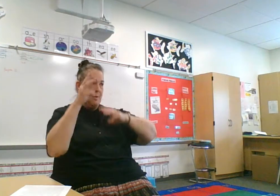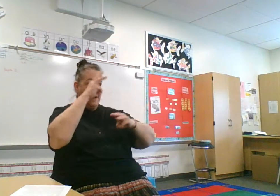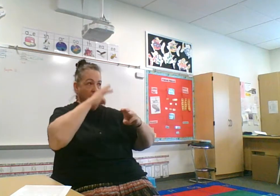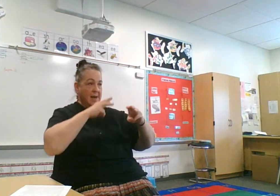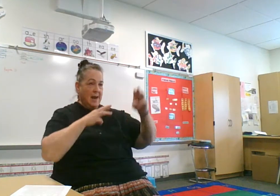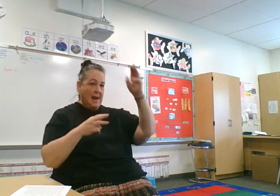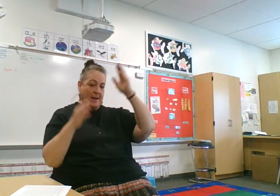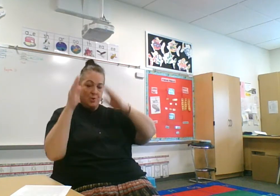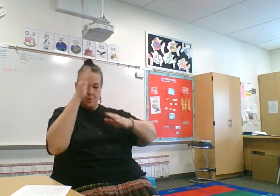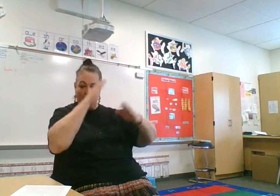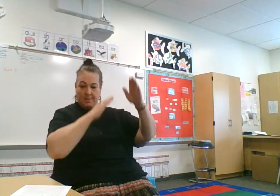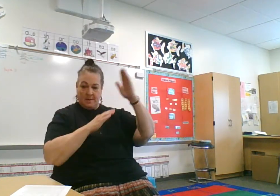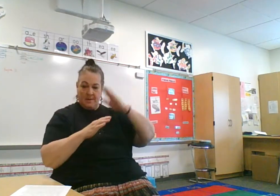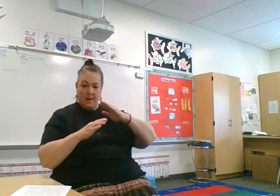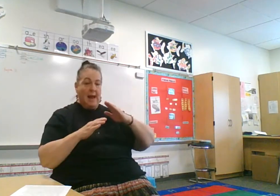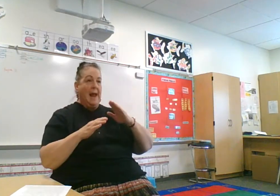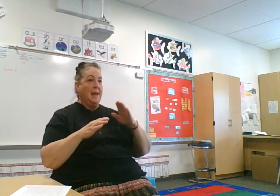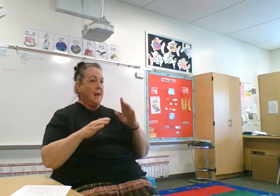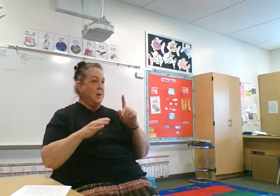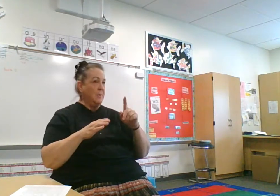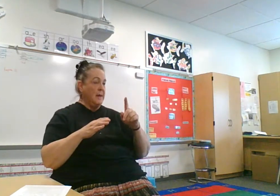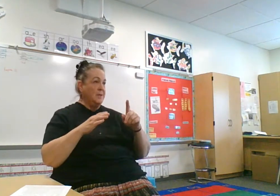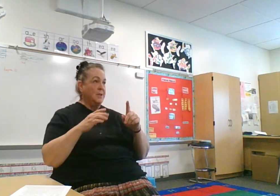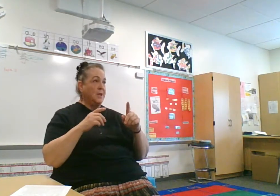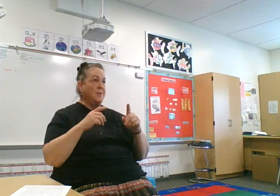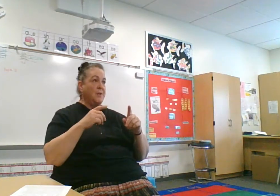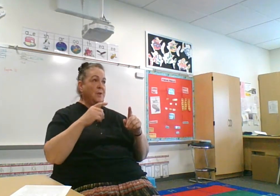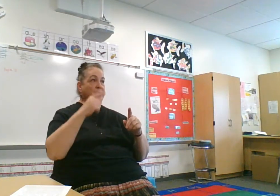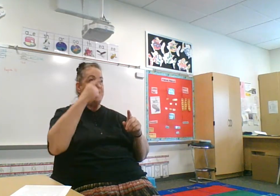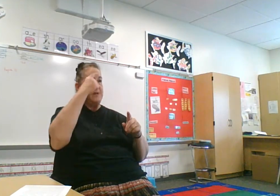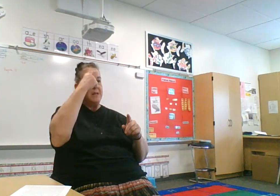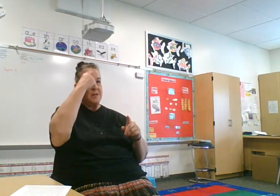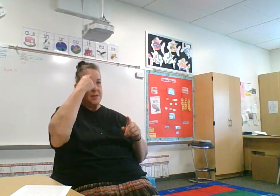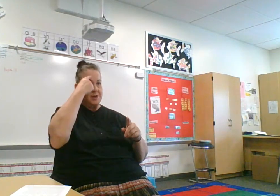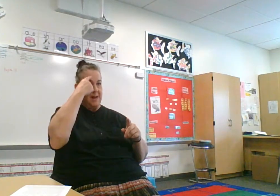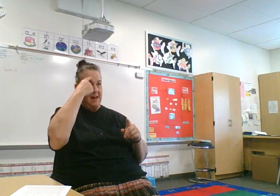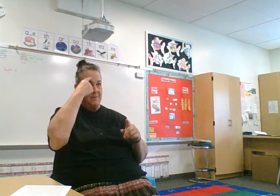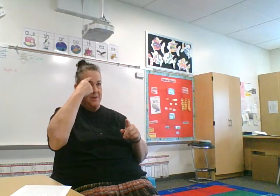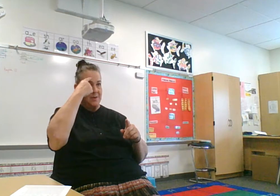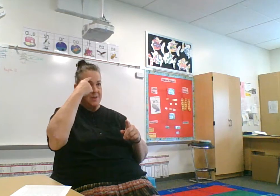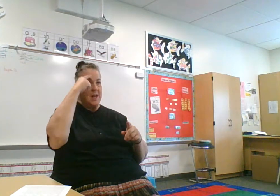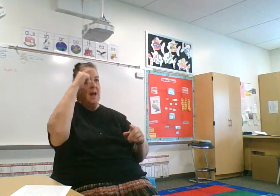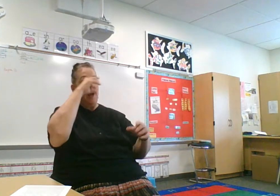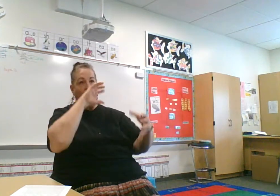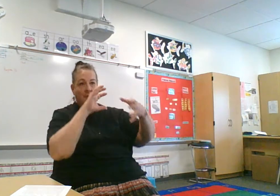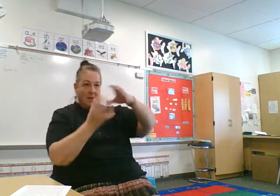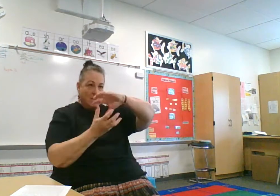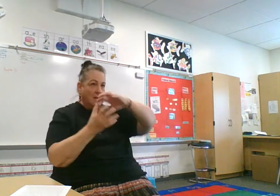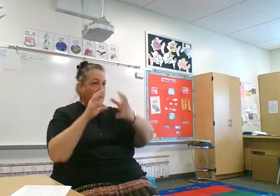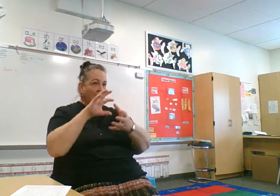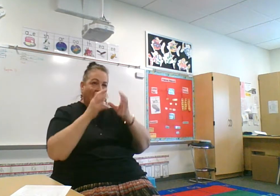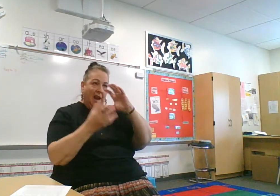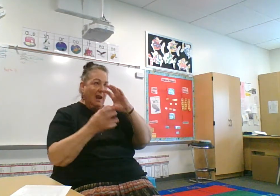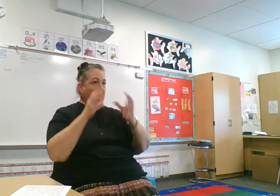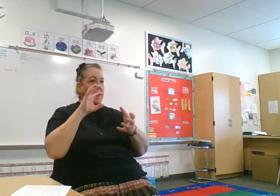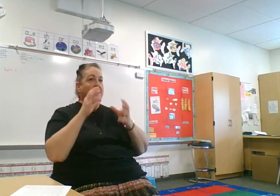worry and trouble, and I corrected the confuse. You need to touch your head first, and then so